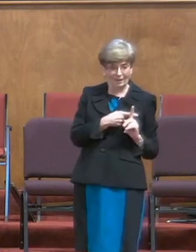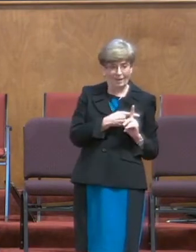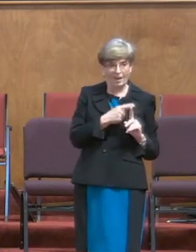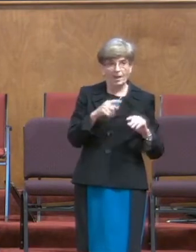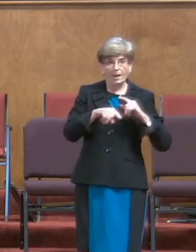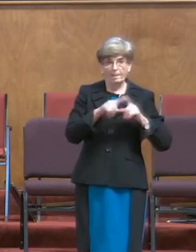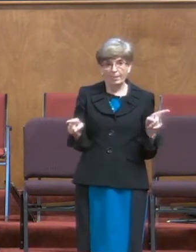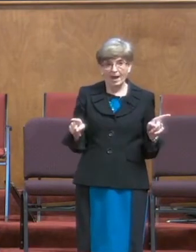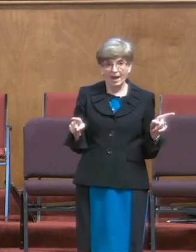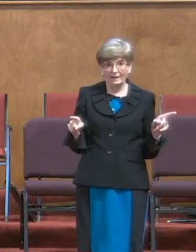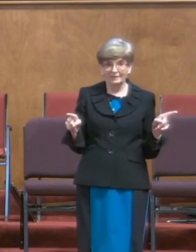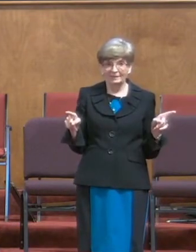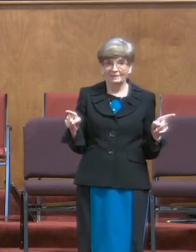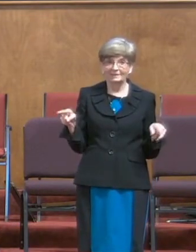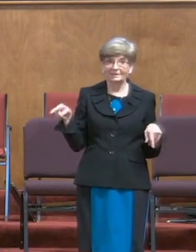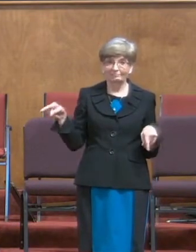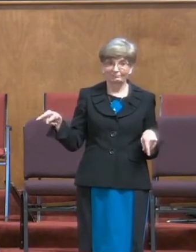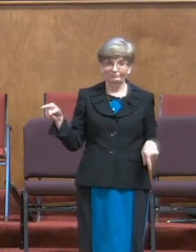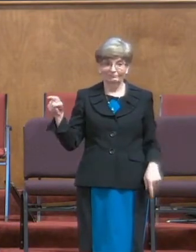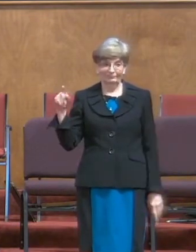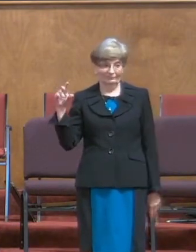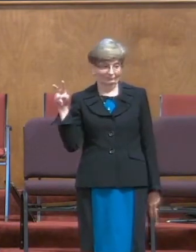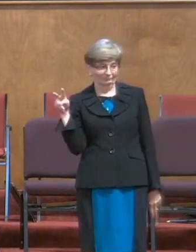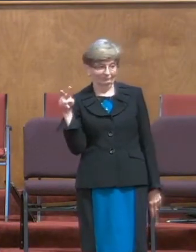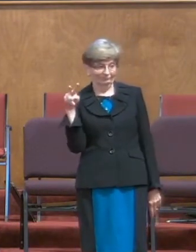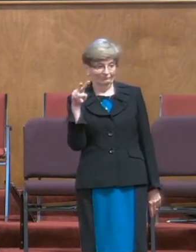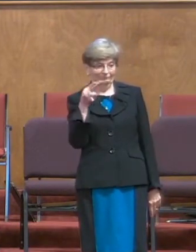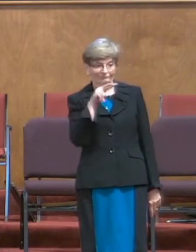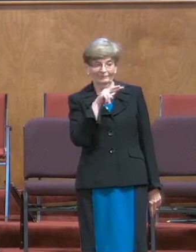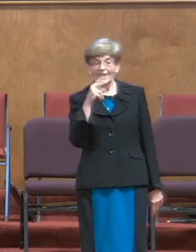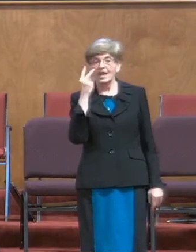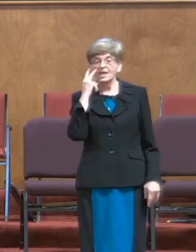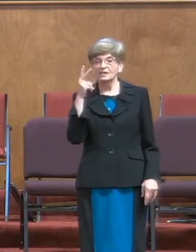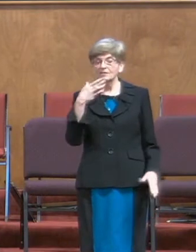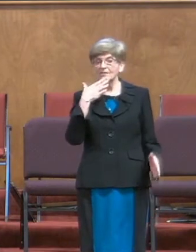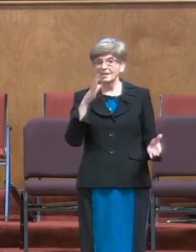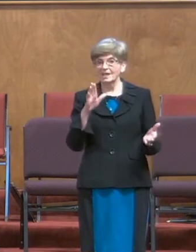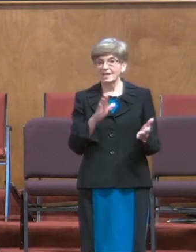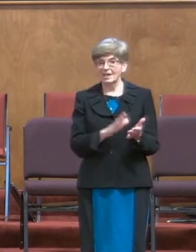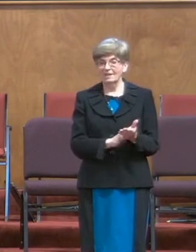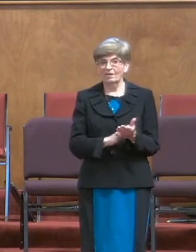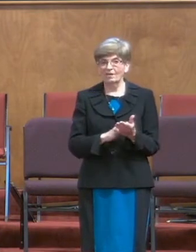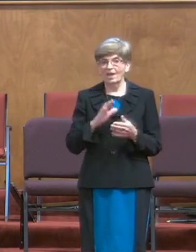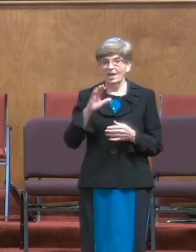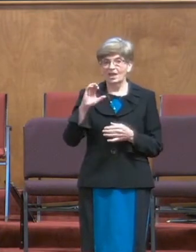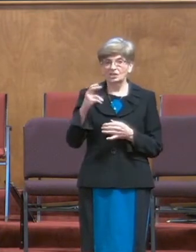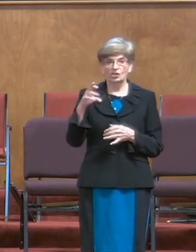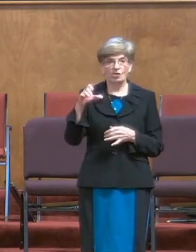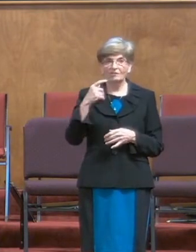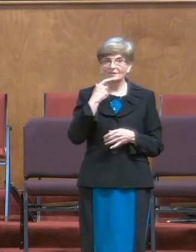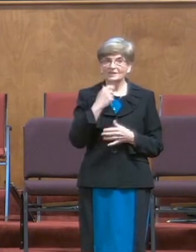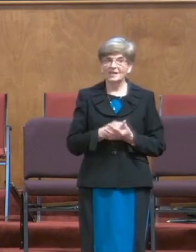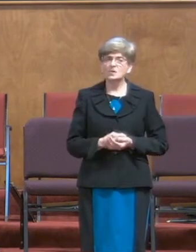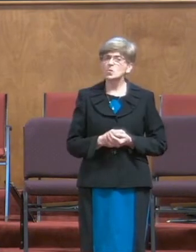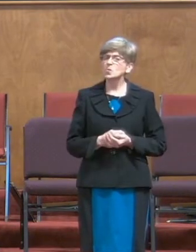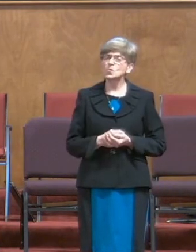all of the evil in the world around us, and he came to the conclusion that God must not be real.